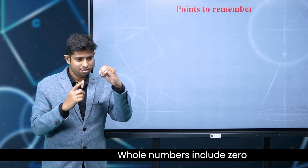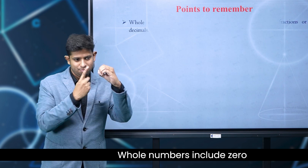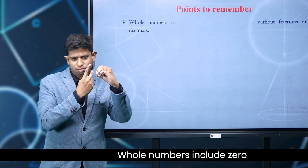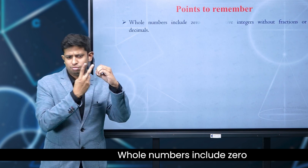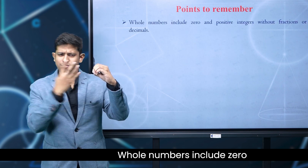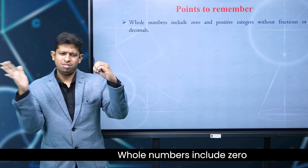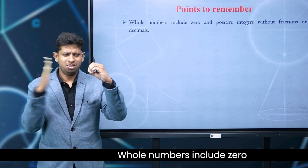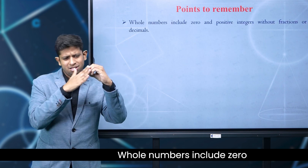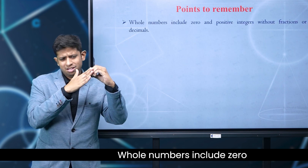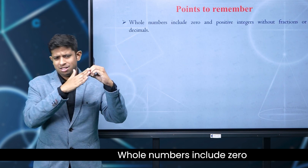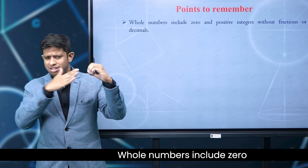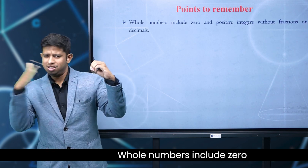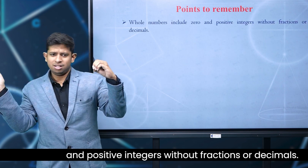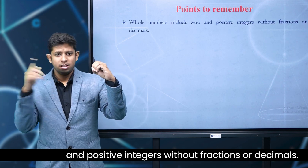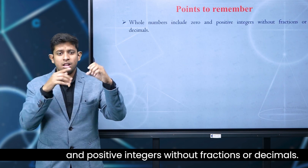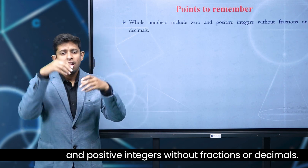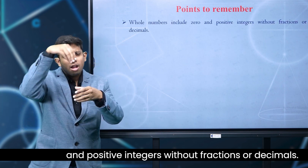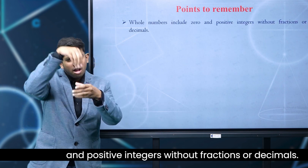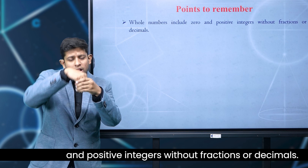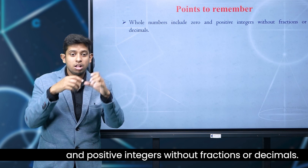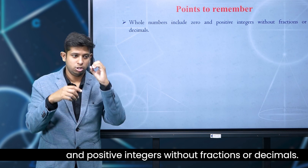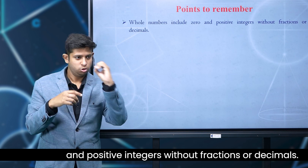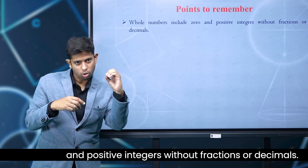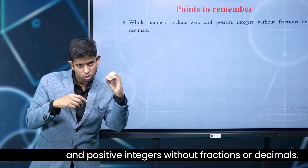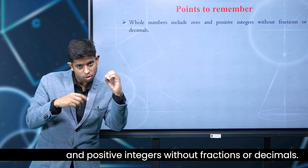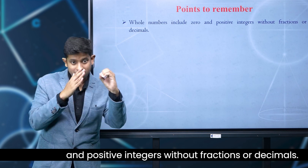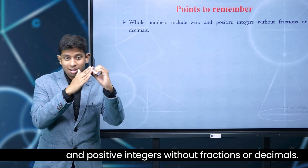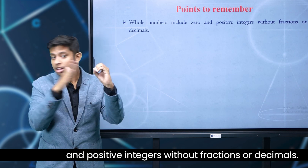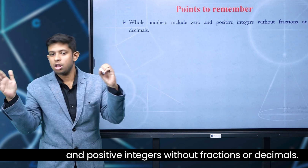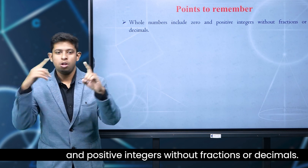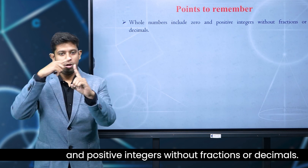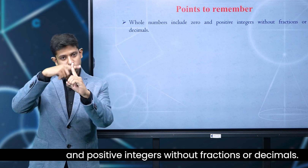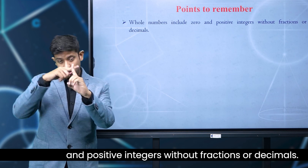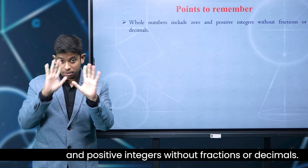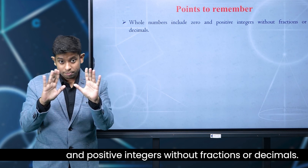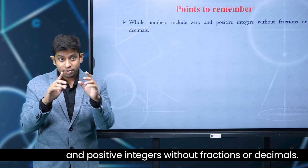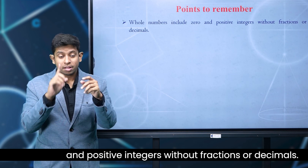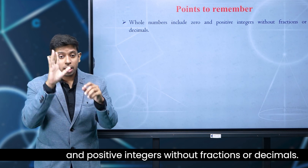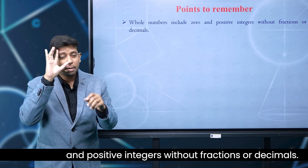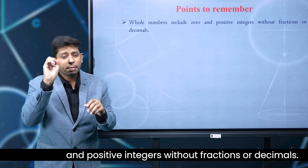Whole numbers include 0 and positive integers without fractions or decimals.